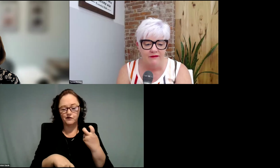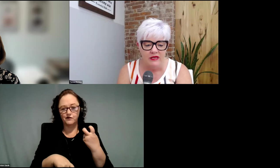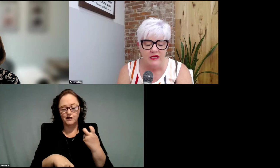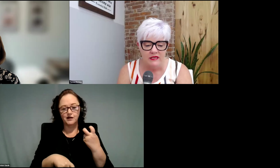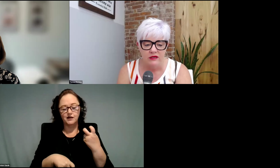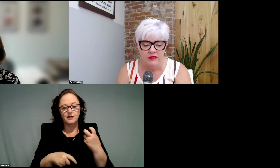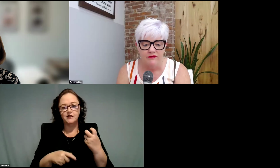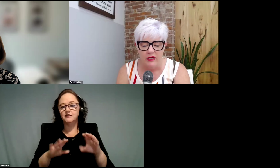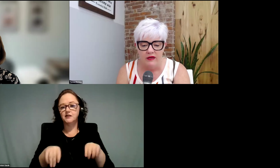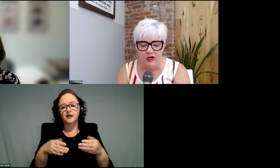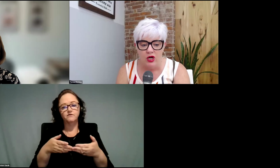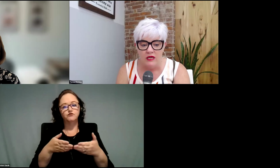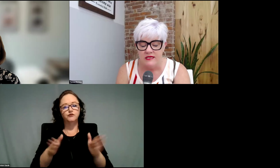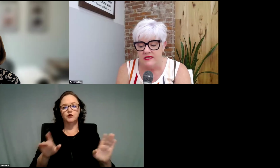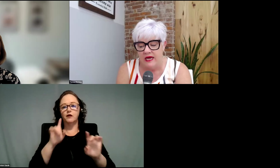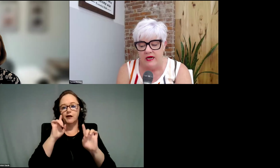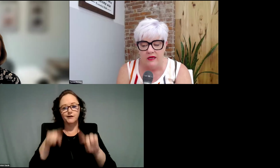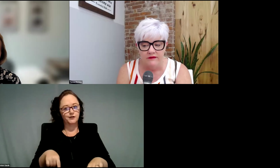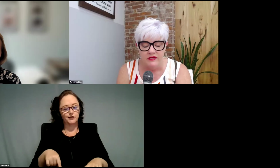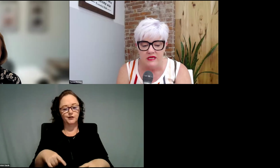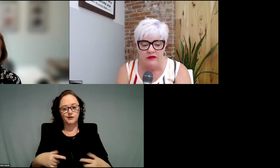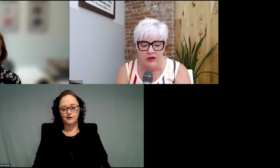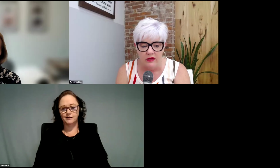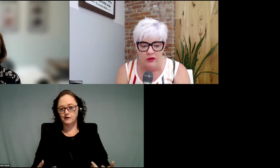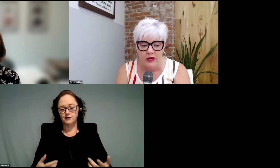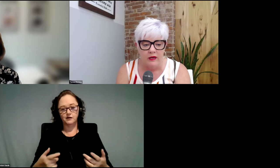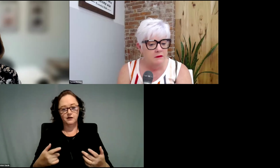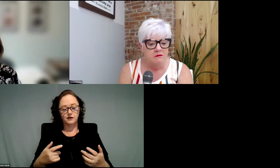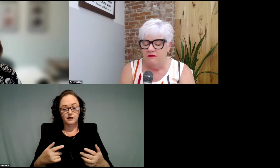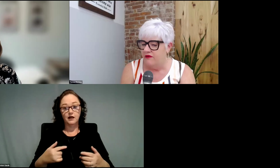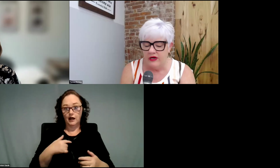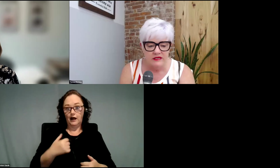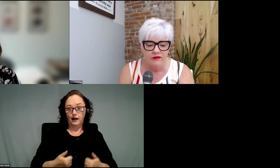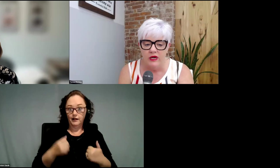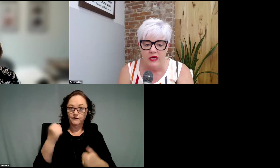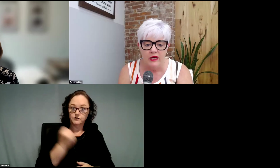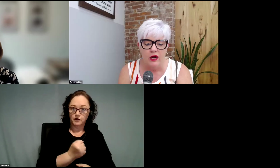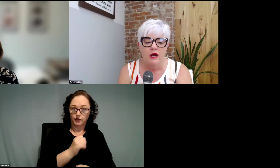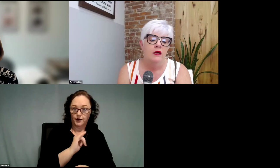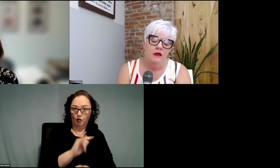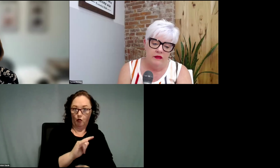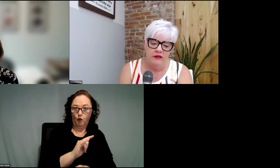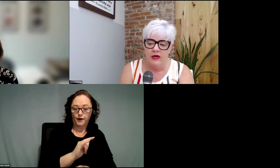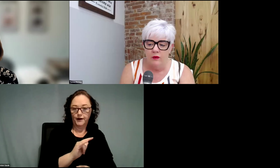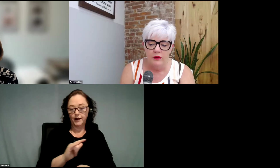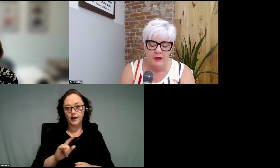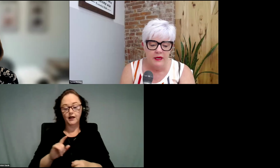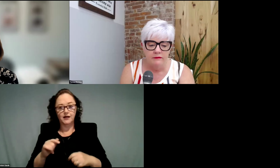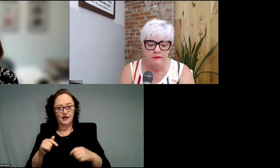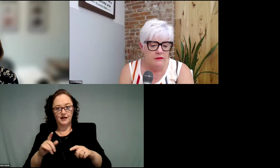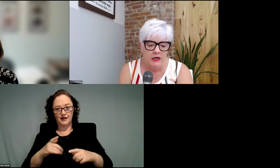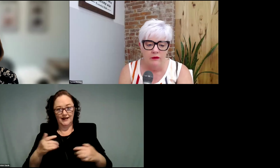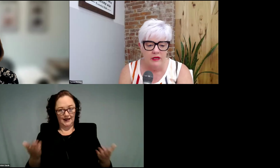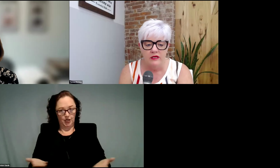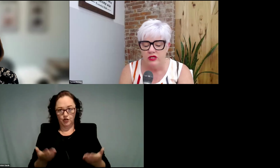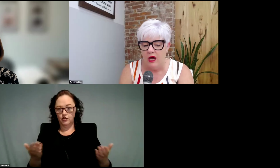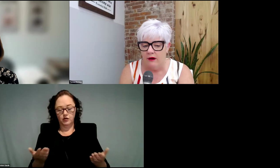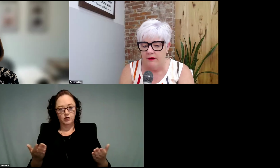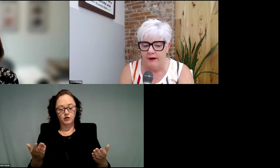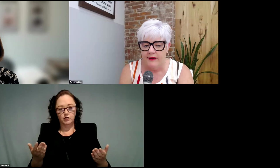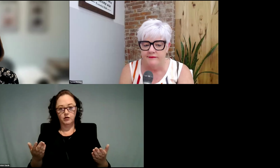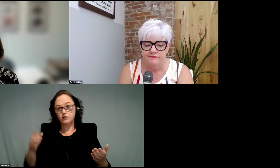because everything is so different even across the state. I live in Southern Illinois, very different here than it would be, in